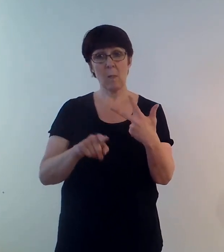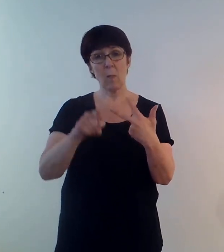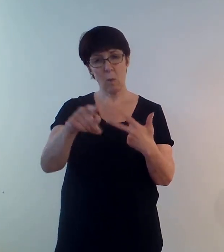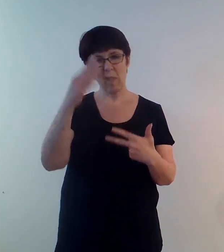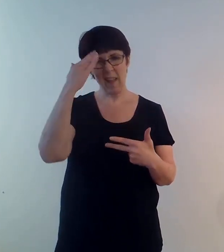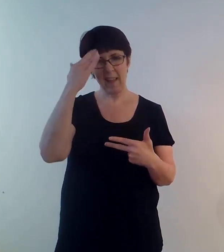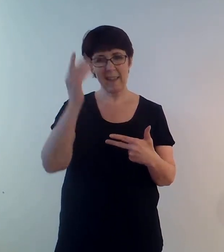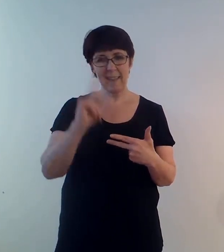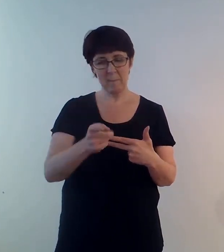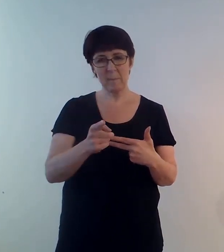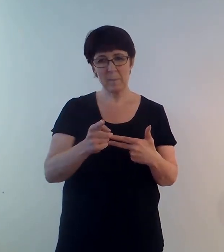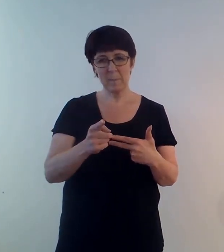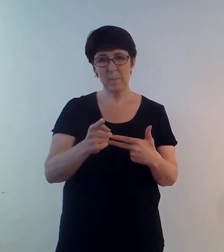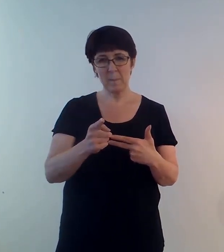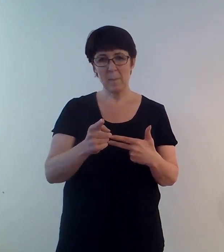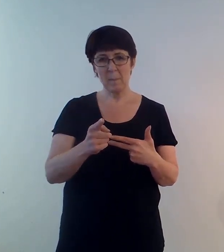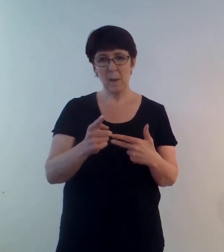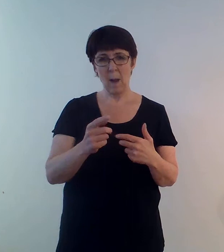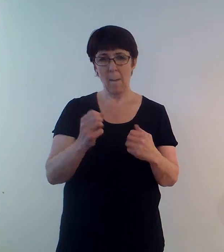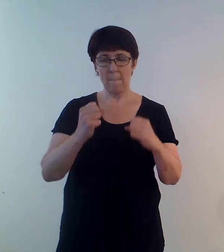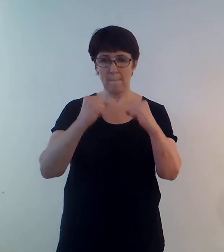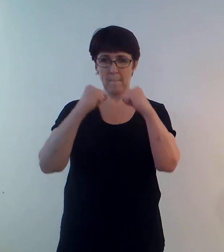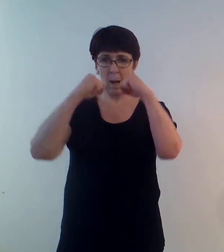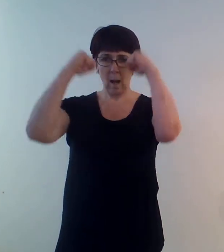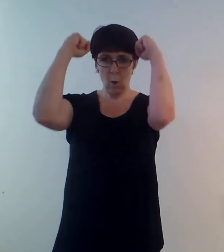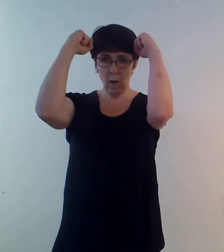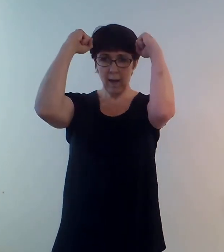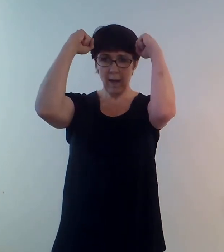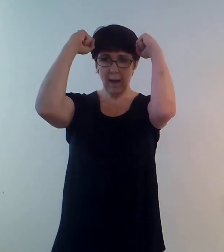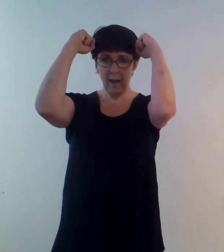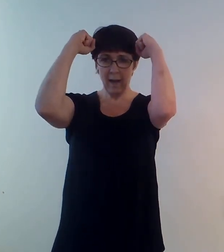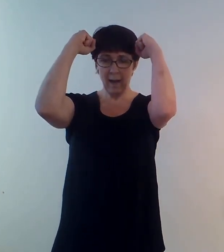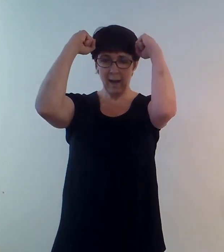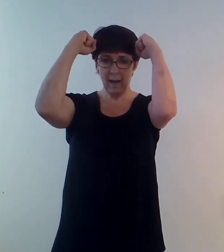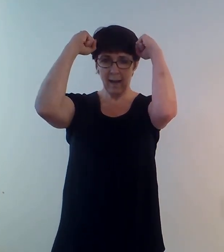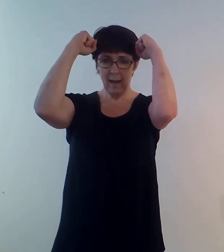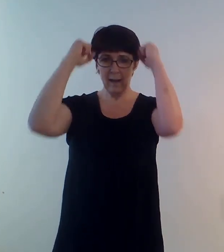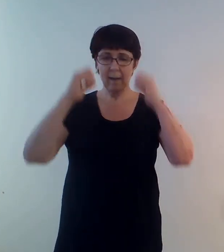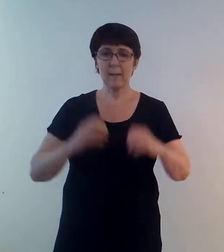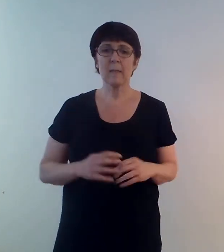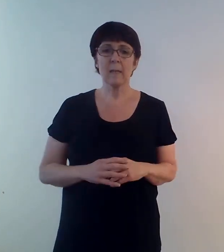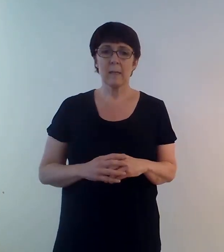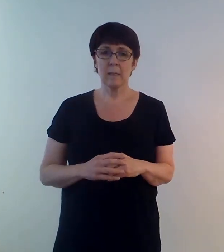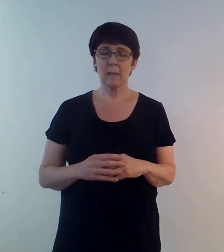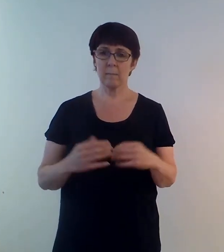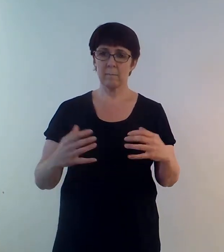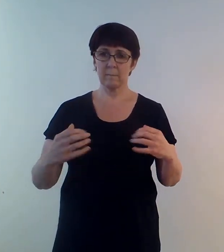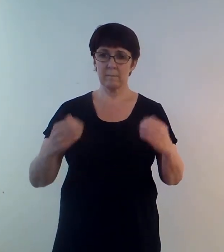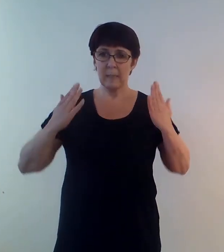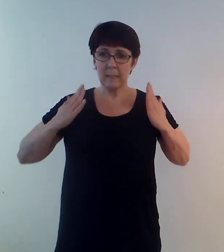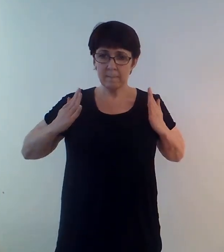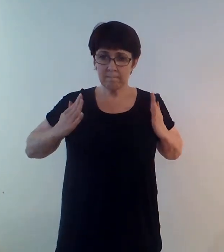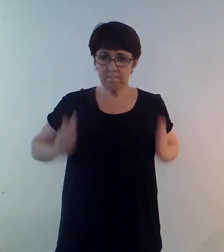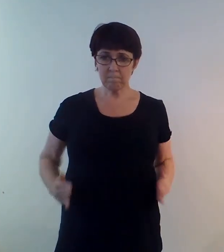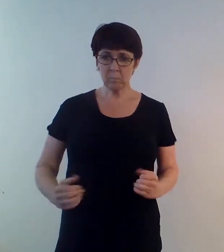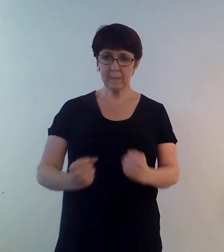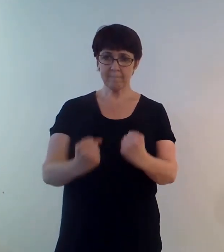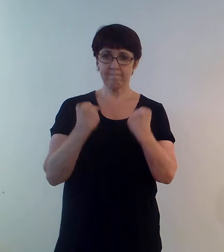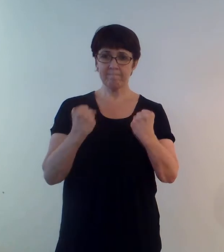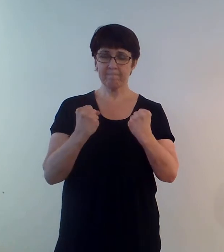before. Body straight, tight, squeezing your core, squeezing your shoulders. He wants to be in that perfect